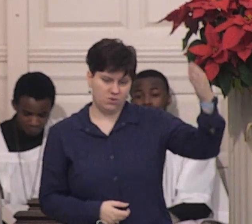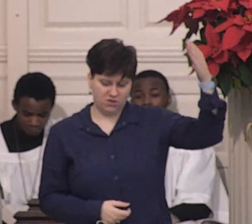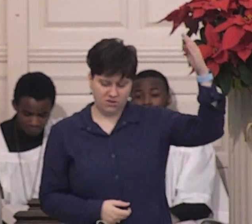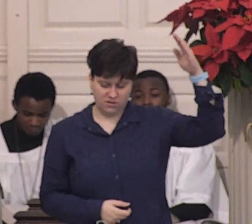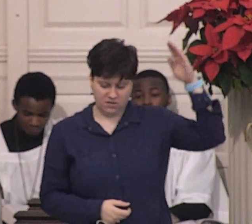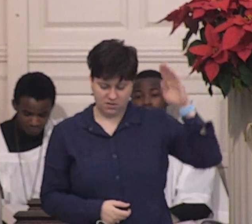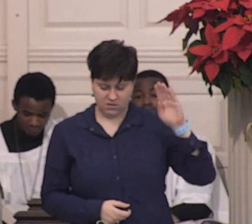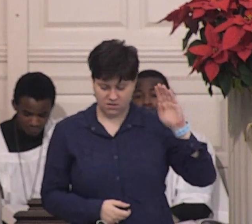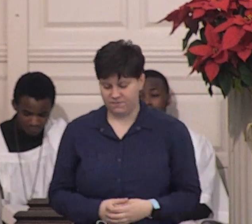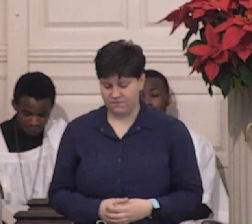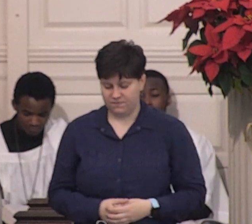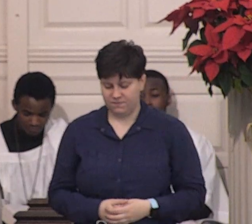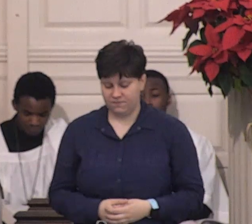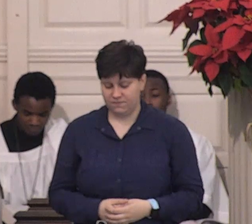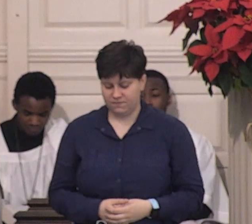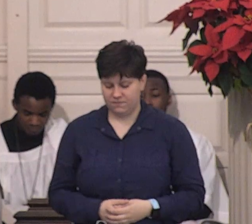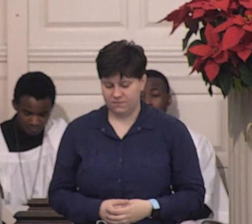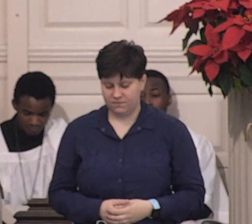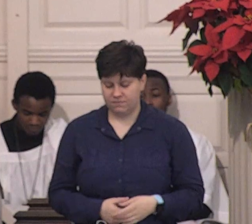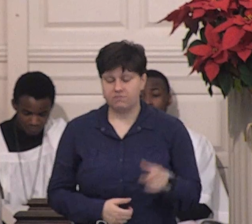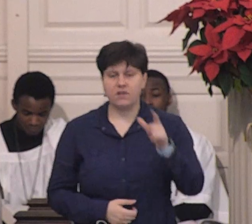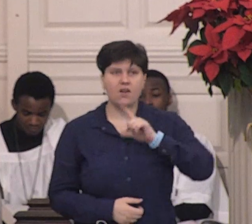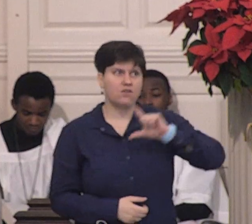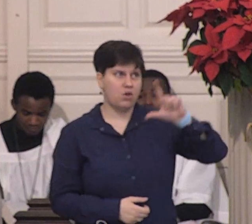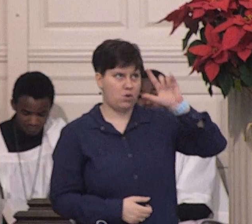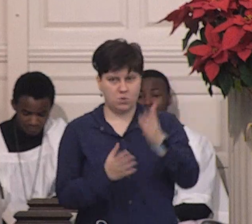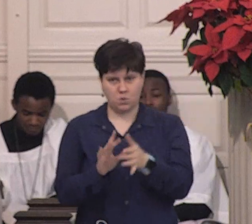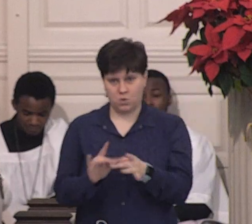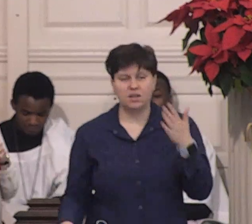through God. The word of the Lord.